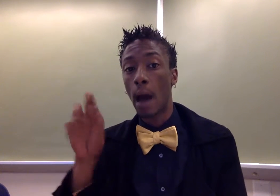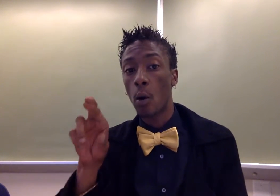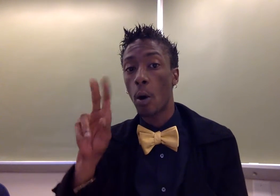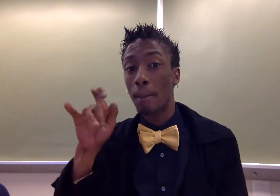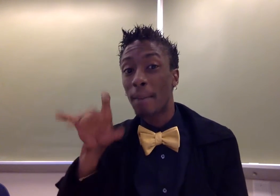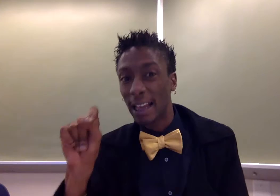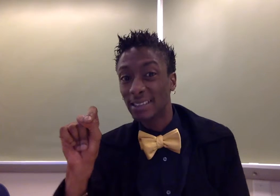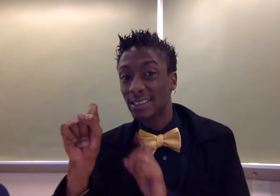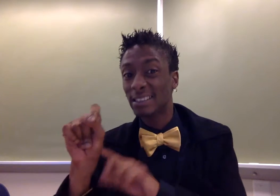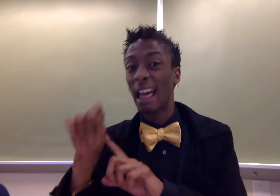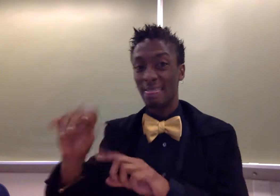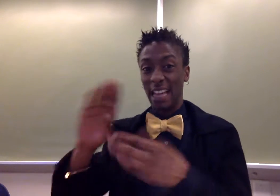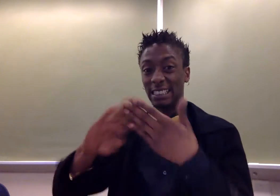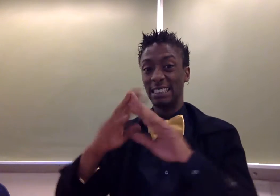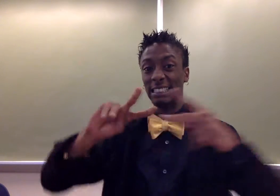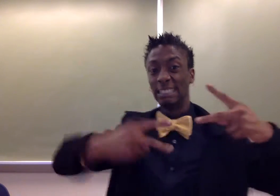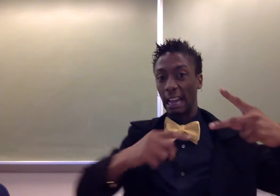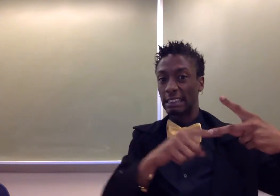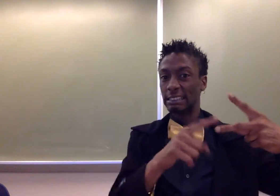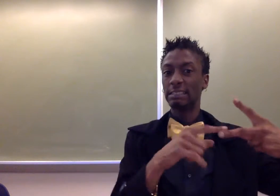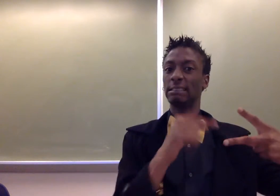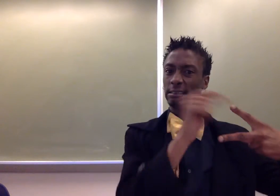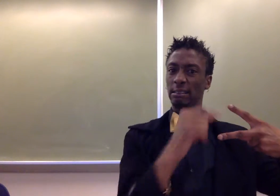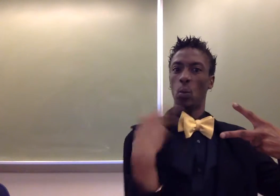just a minute, we find that